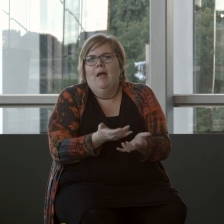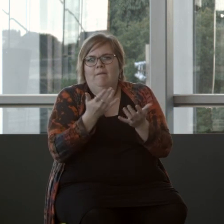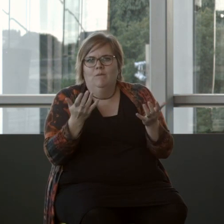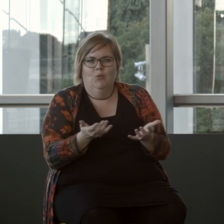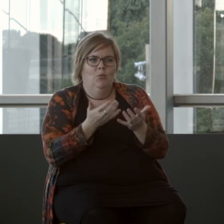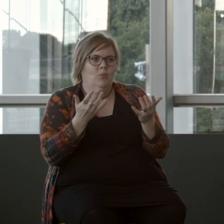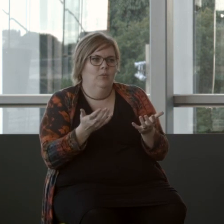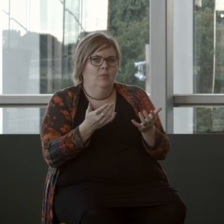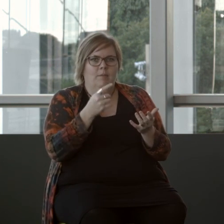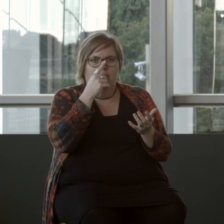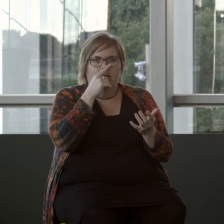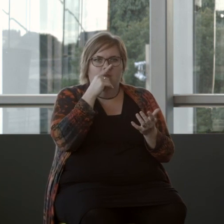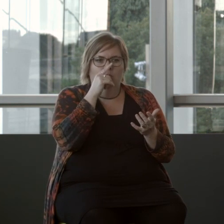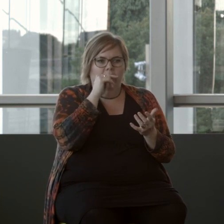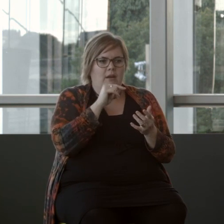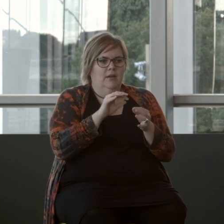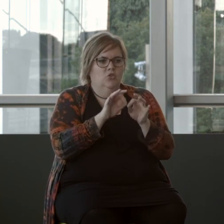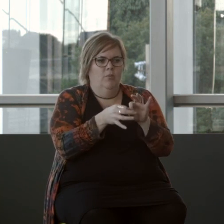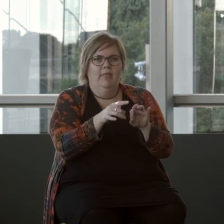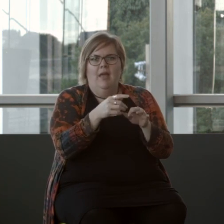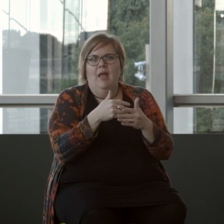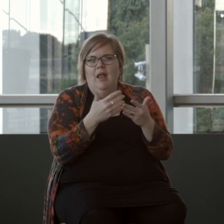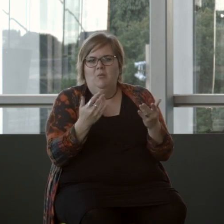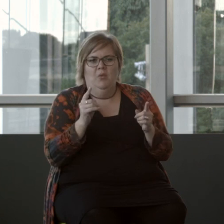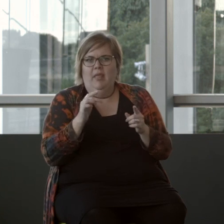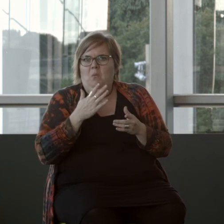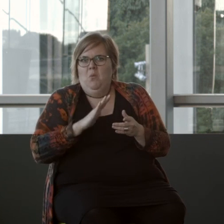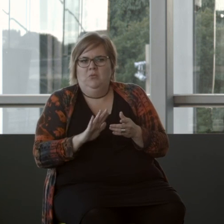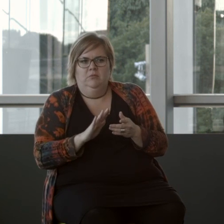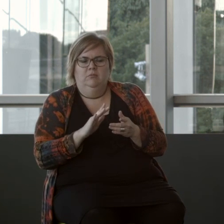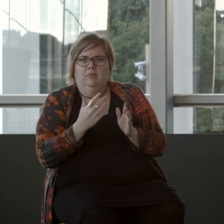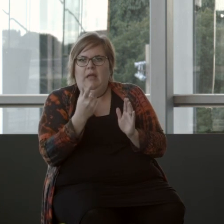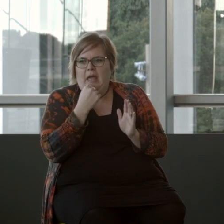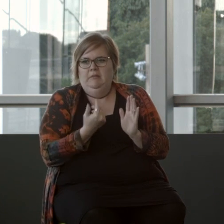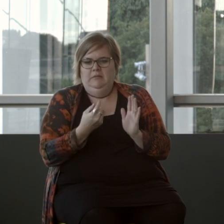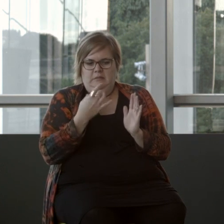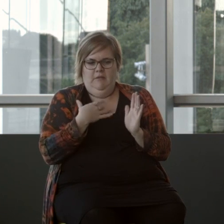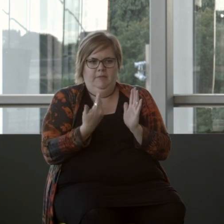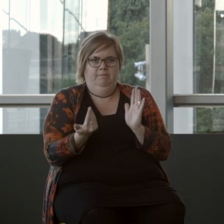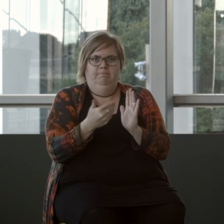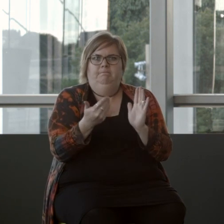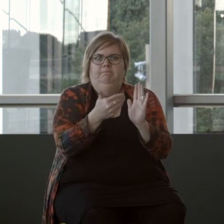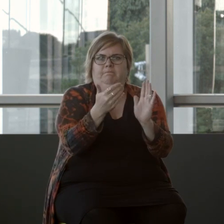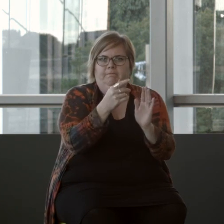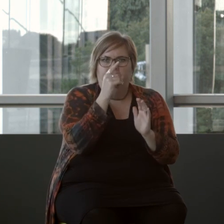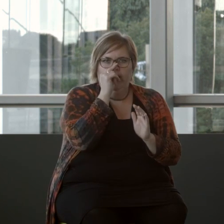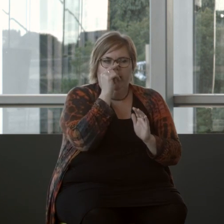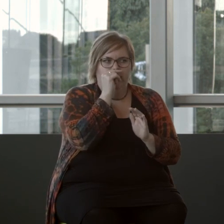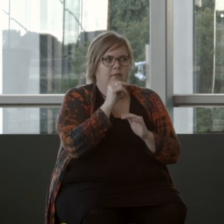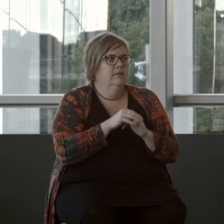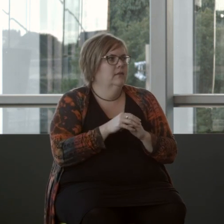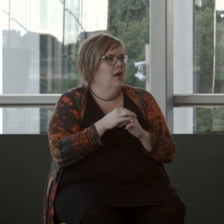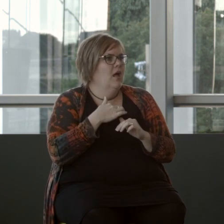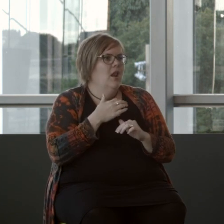people to interpret those tropes in any way, shape or form that they liked. And I like that because it does what I'm trying to